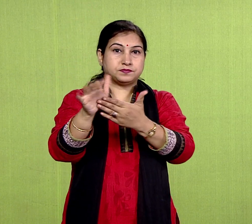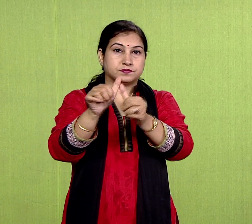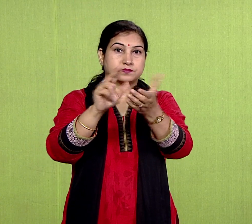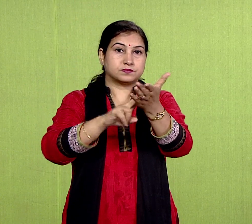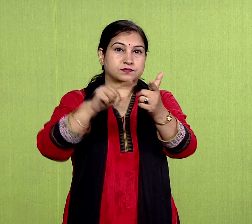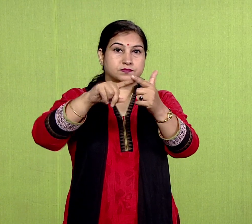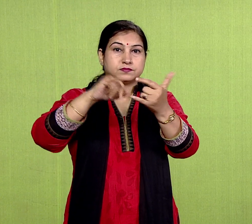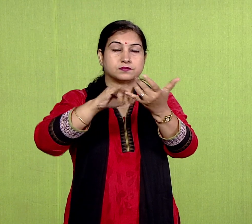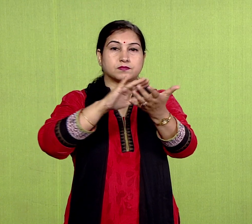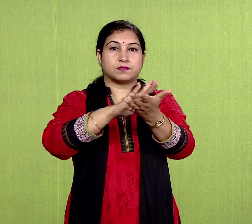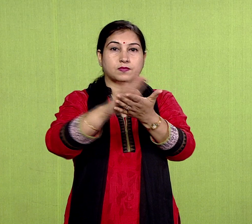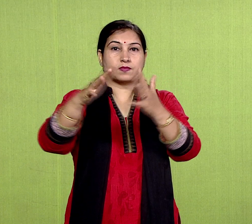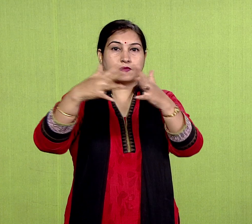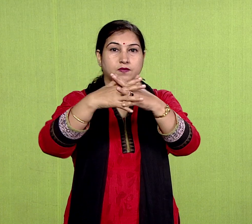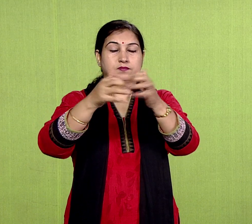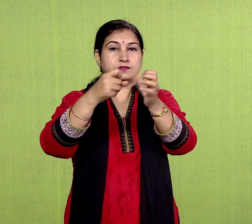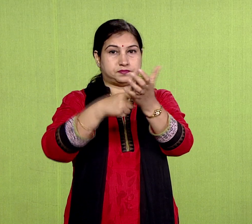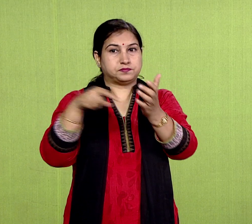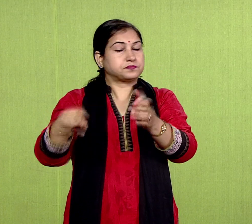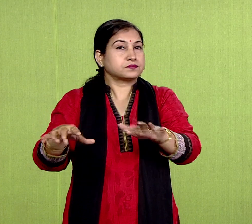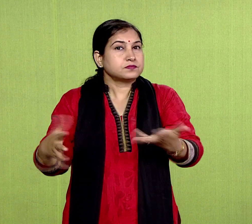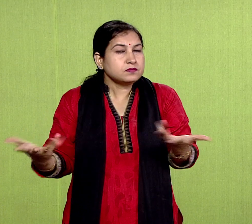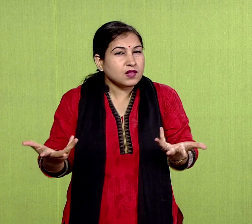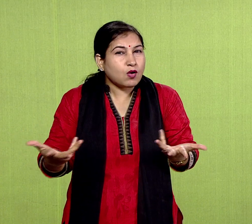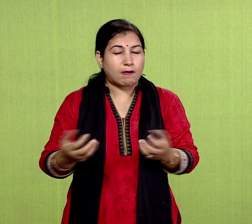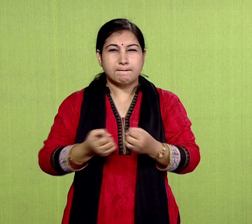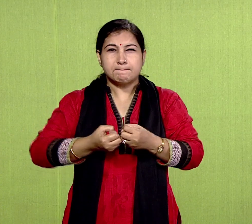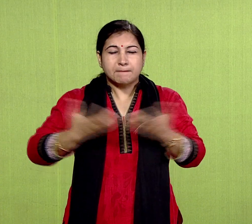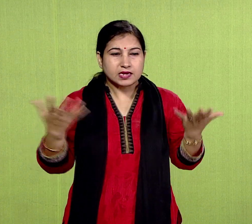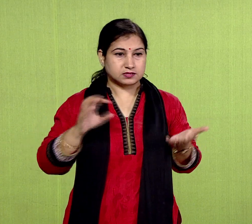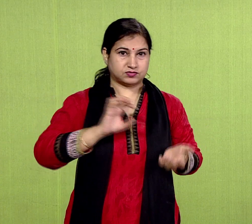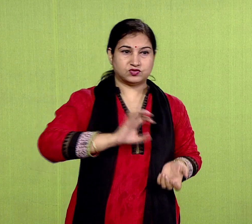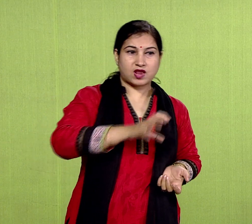many small and independent states were formed in India.